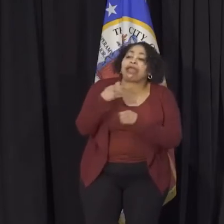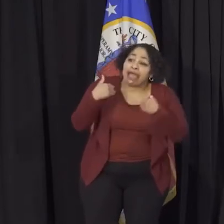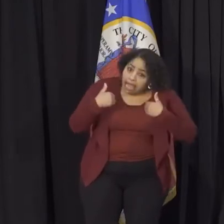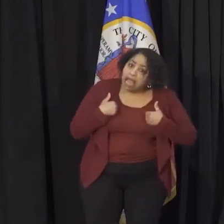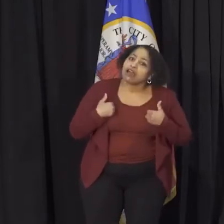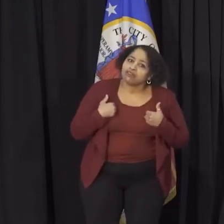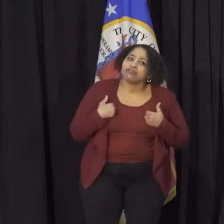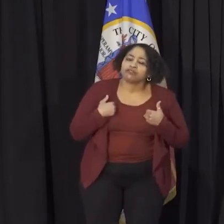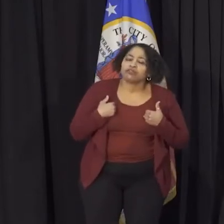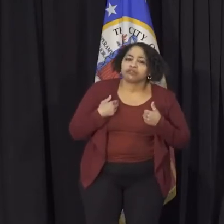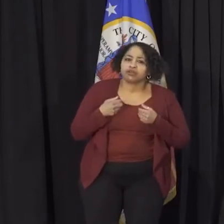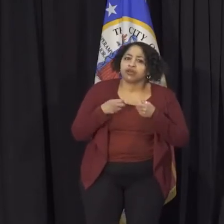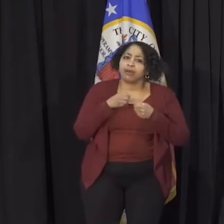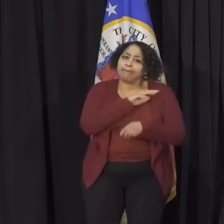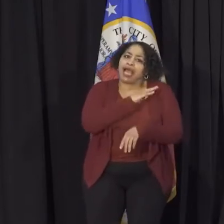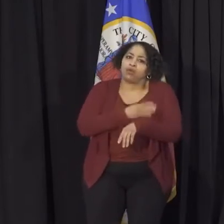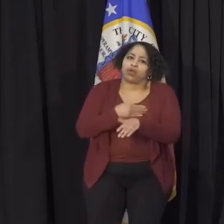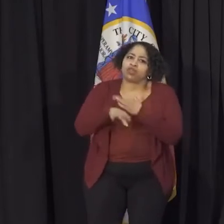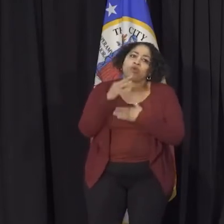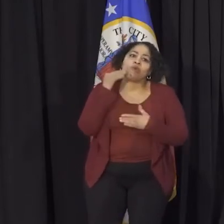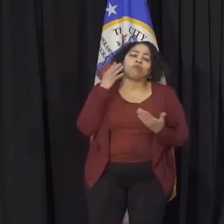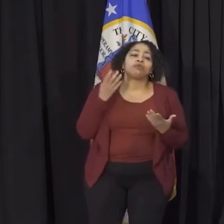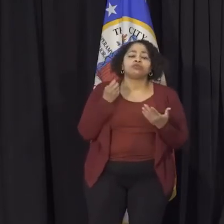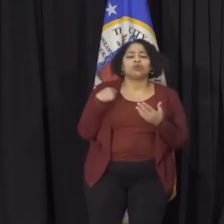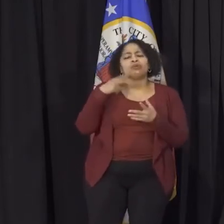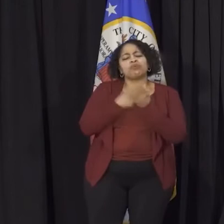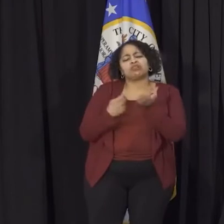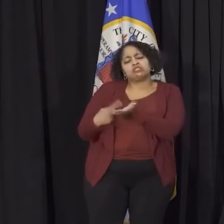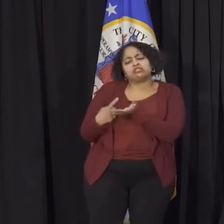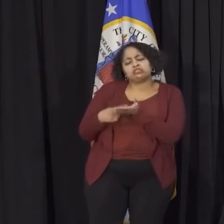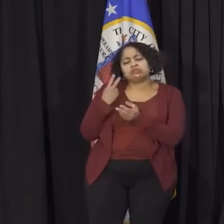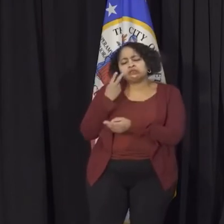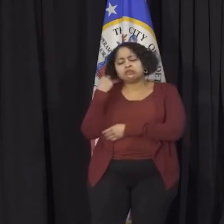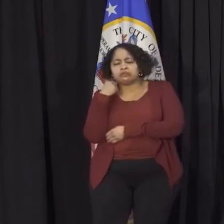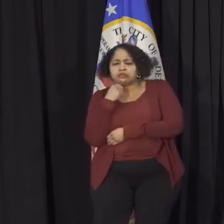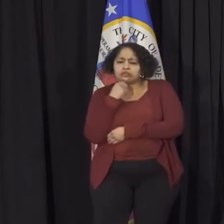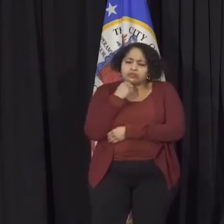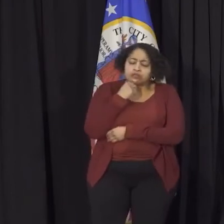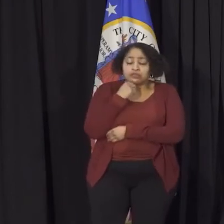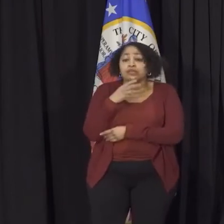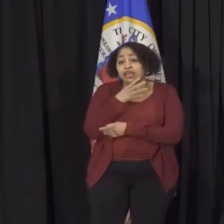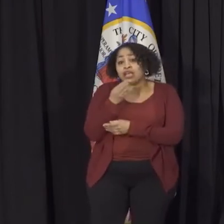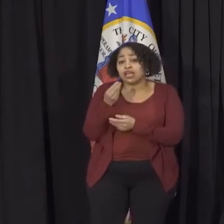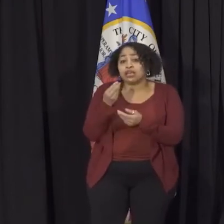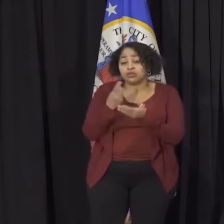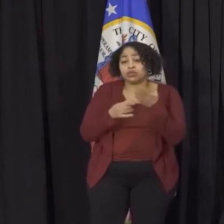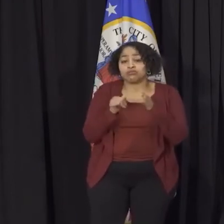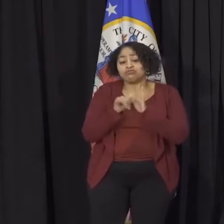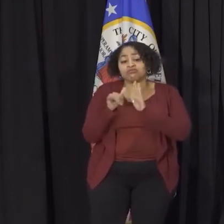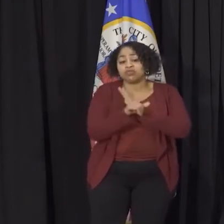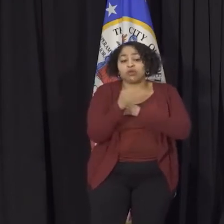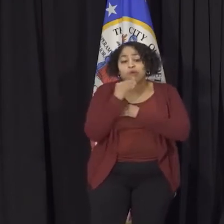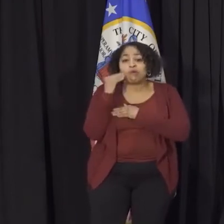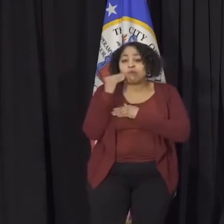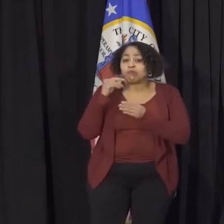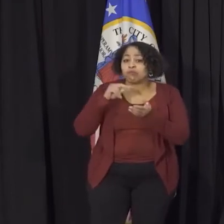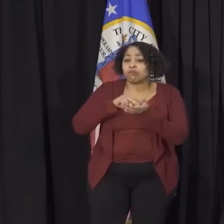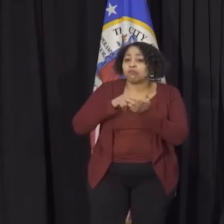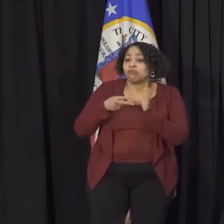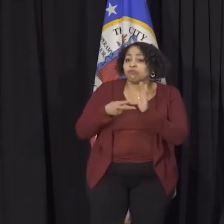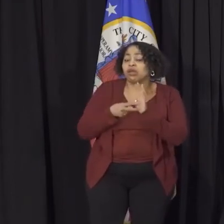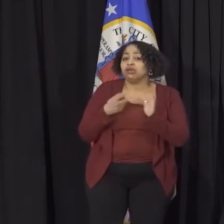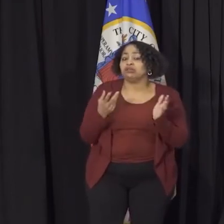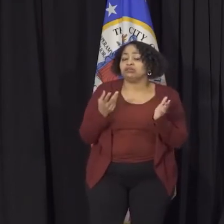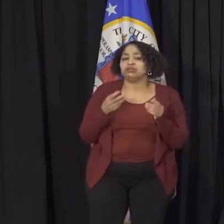energy. And as we were both reflecting on that and understanding how important that was, he said, you know, there is a